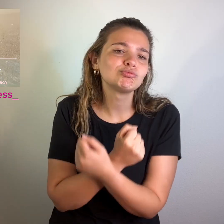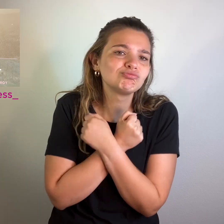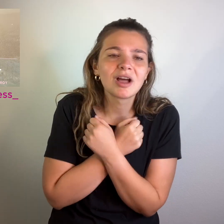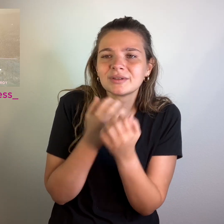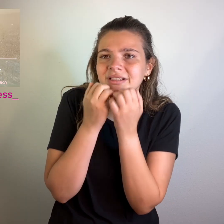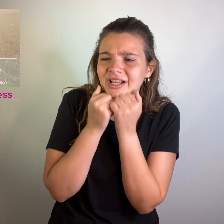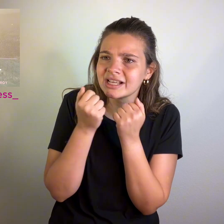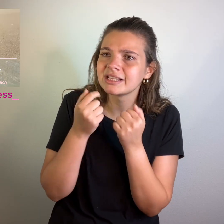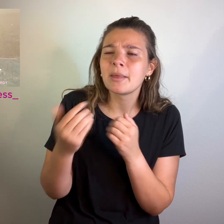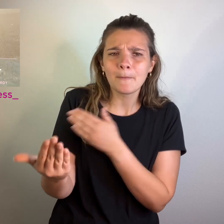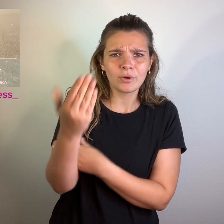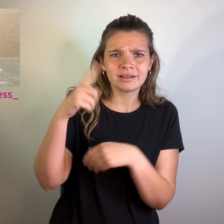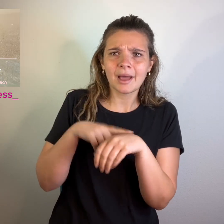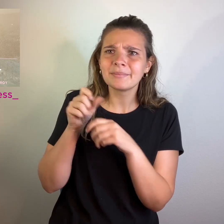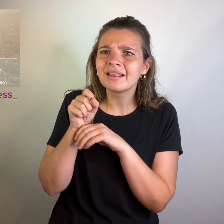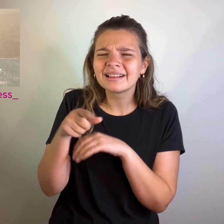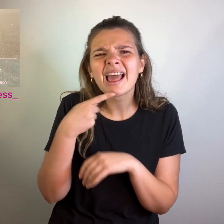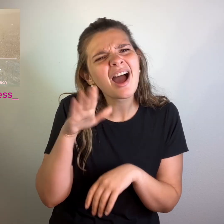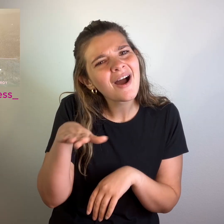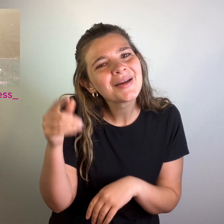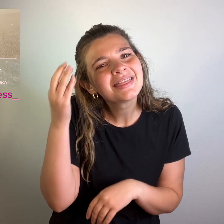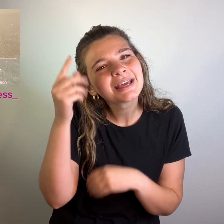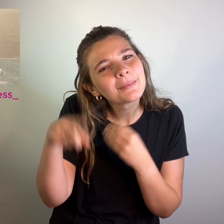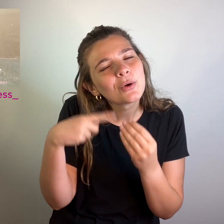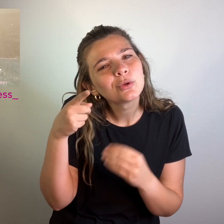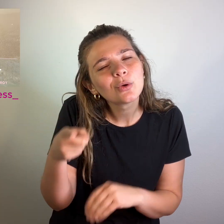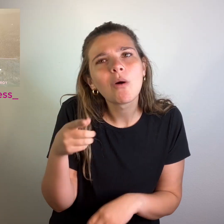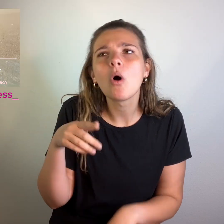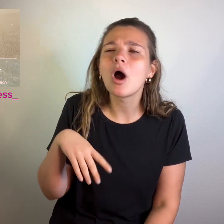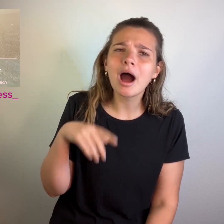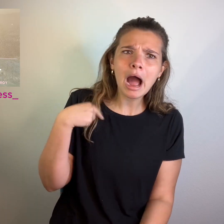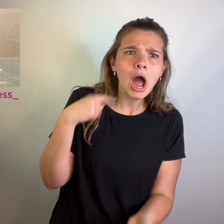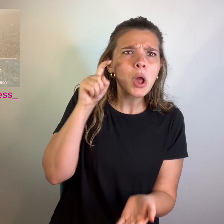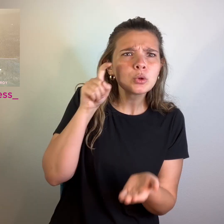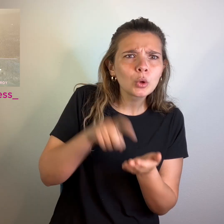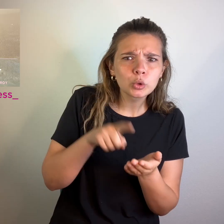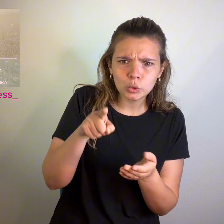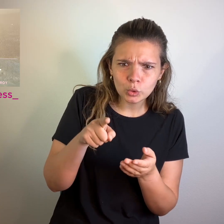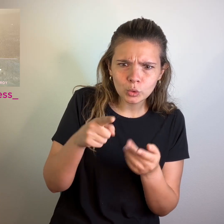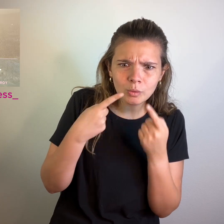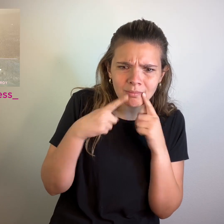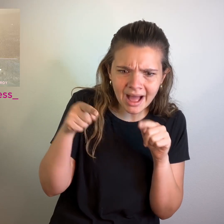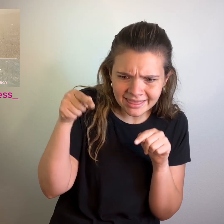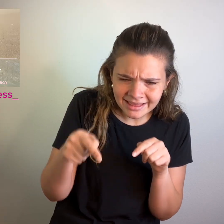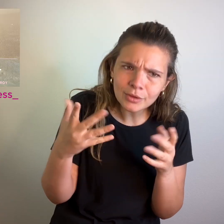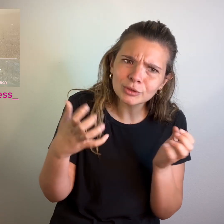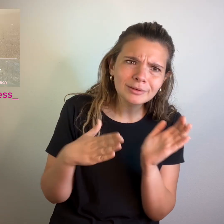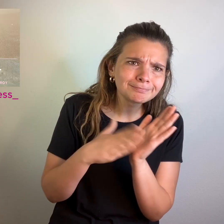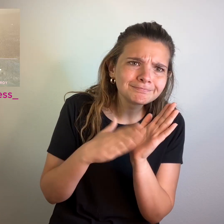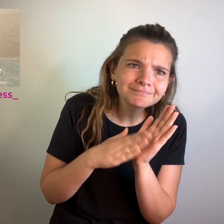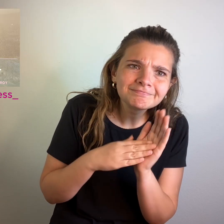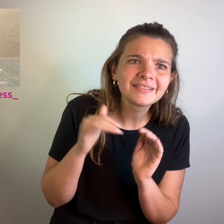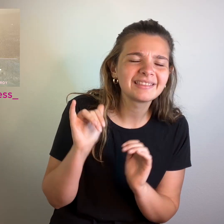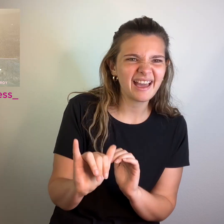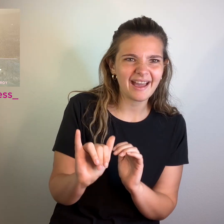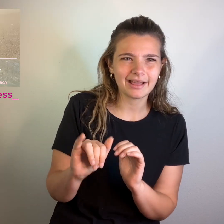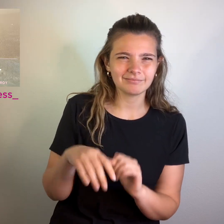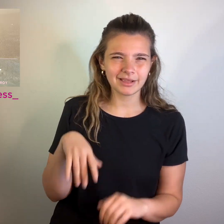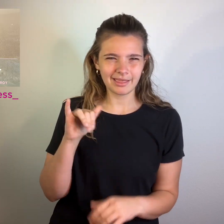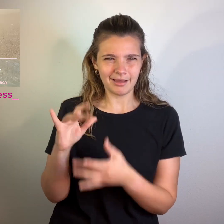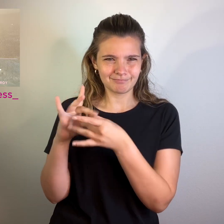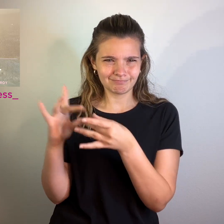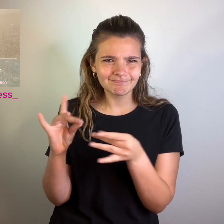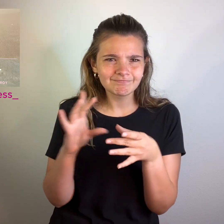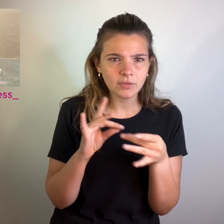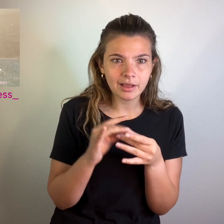say, hey, I'm thinking of you. Hey, I noticed that you were doing this, and this is something I really wanted to compliment you on. And saying something that they're